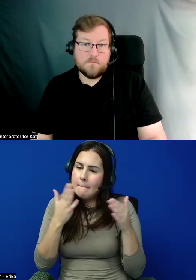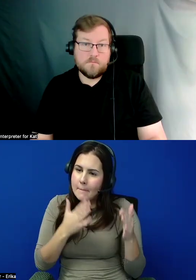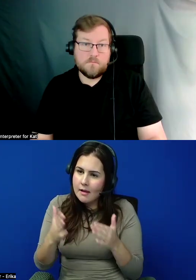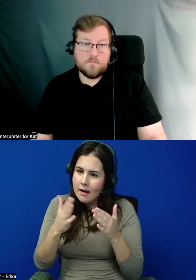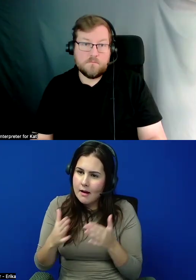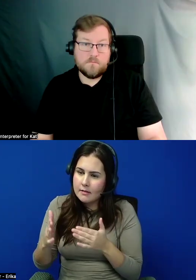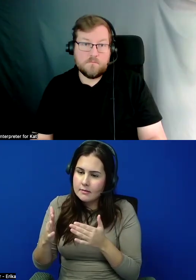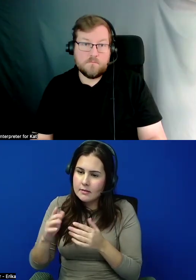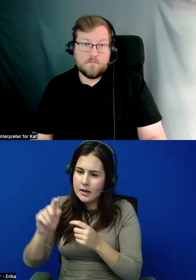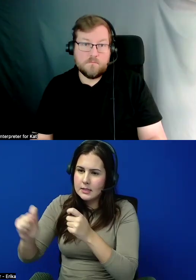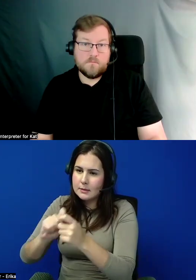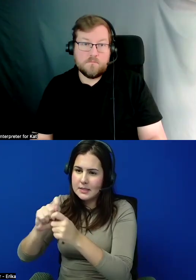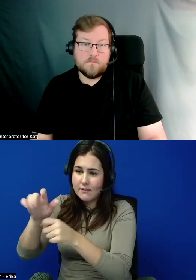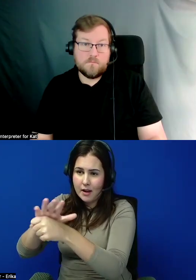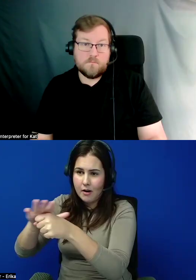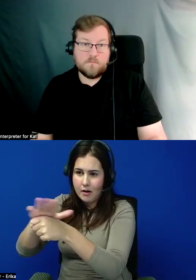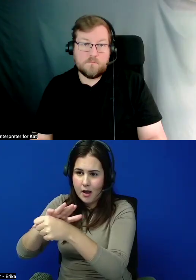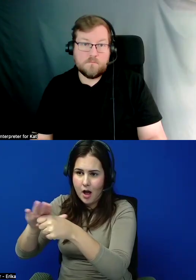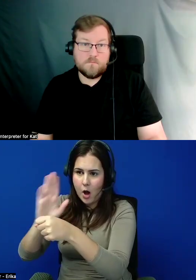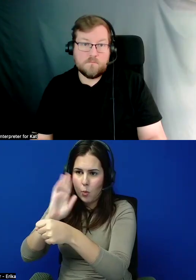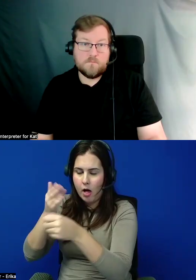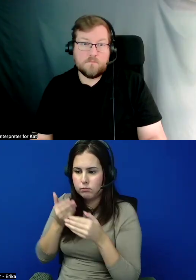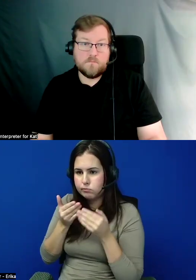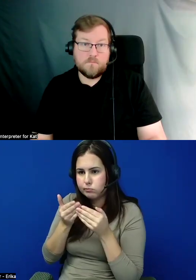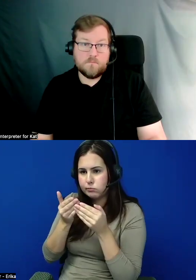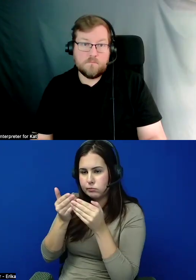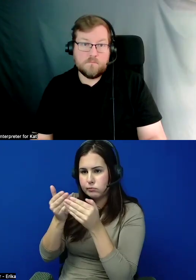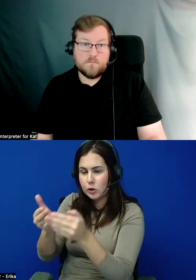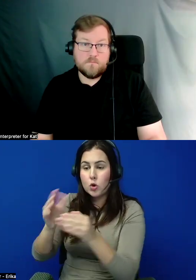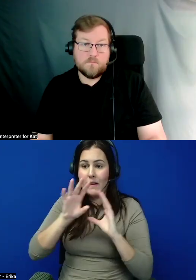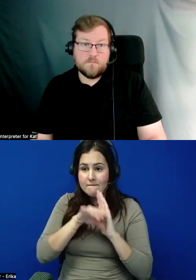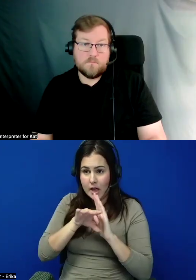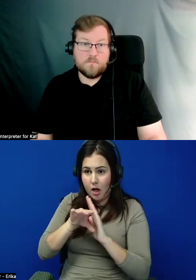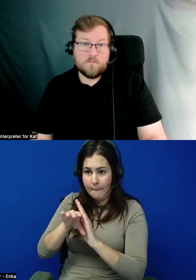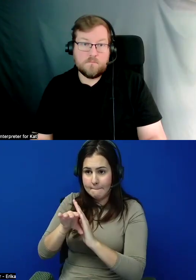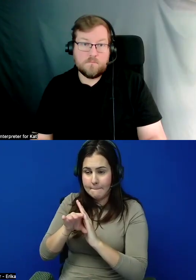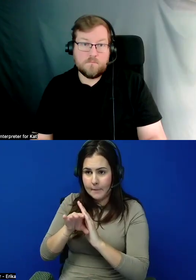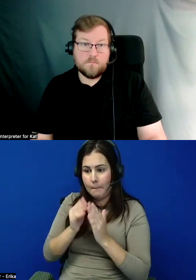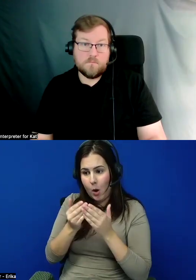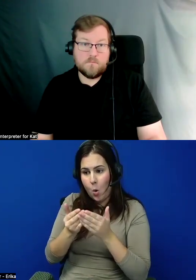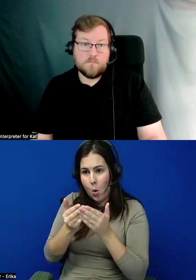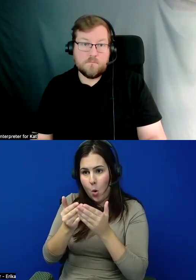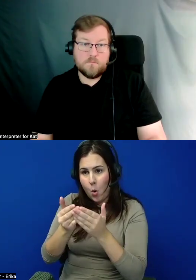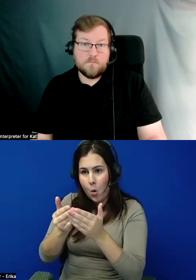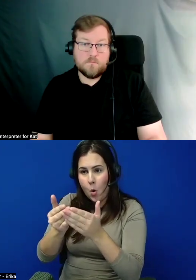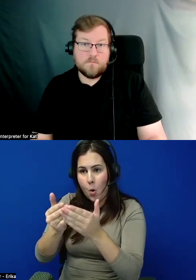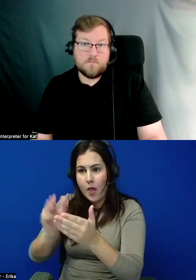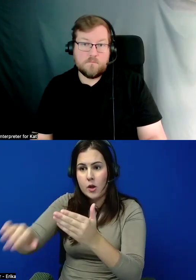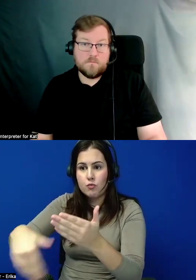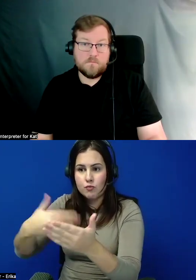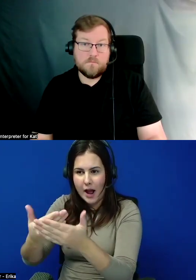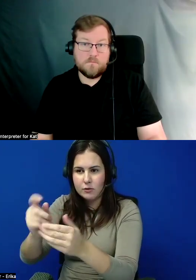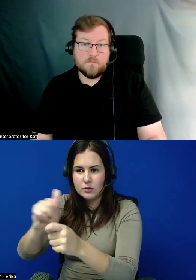to with the boat. So we would shoot in transit, and then kind of our path for the day would be